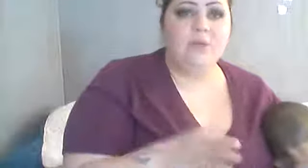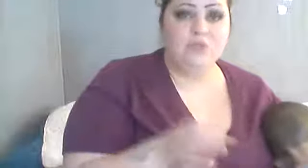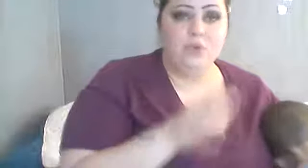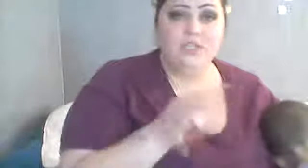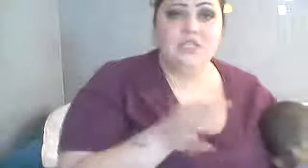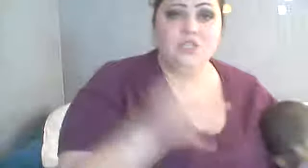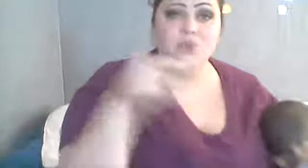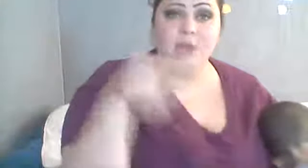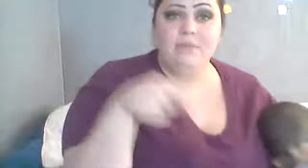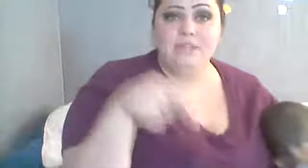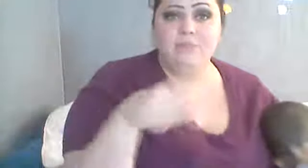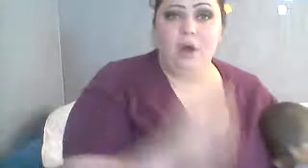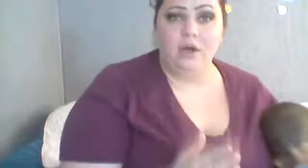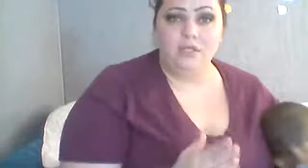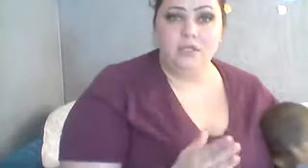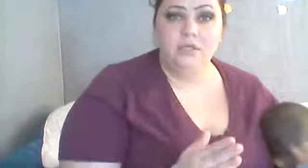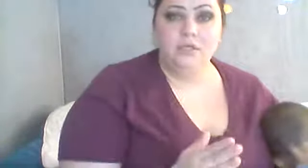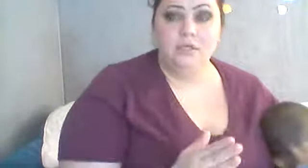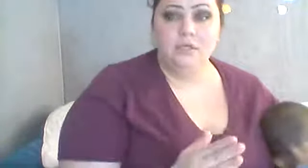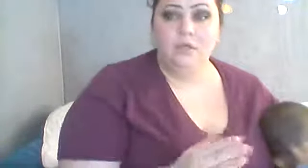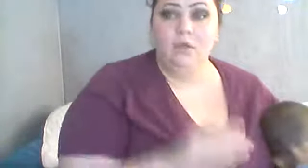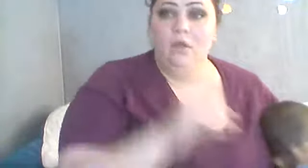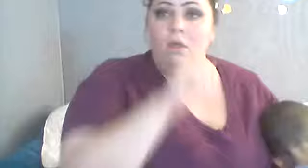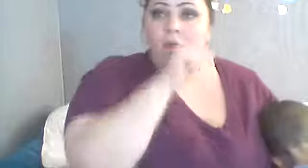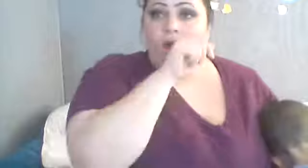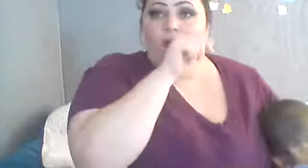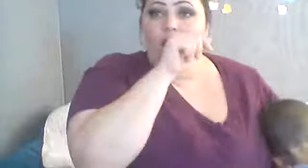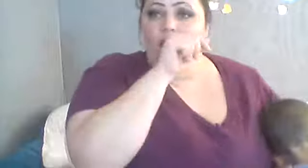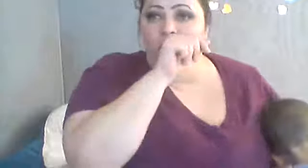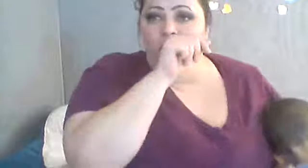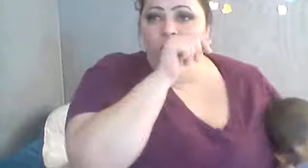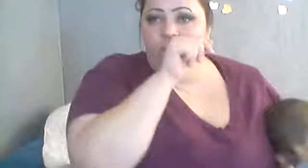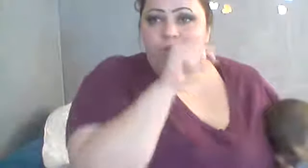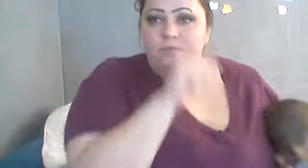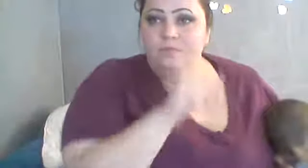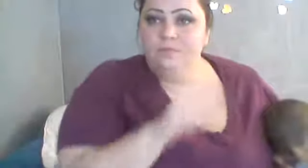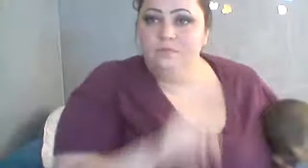was going to describe this part.